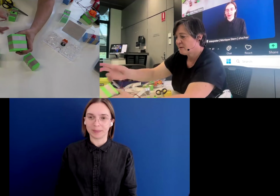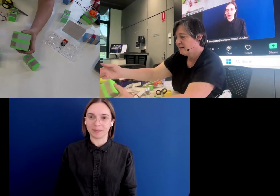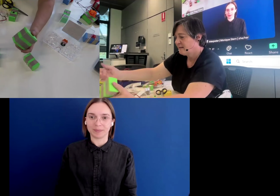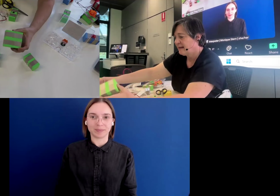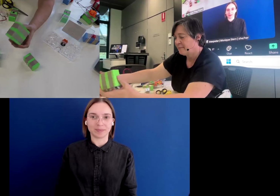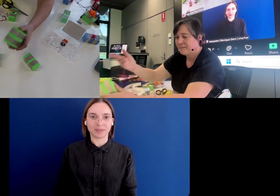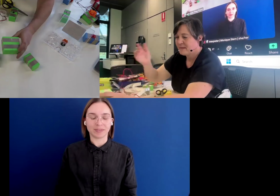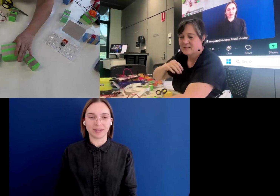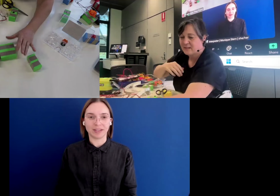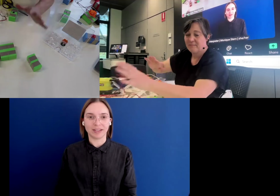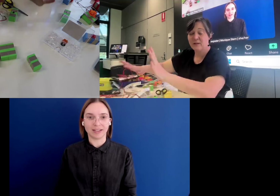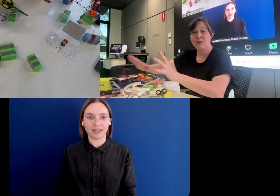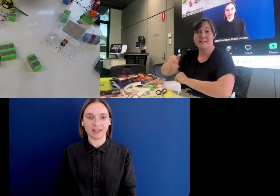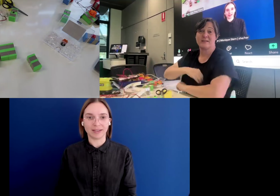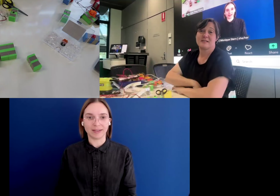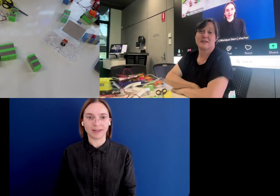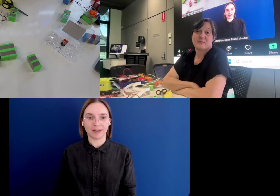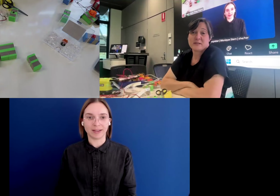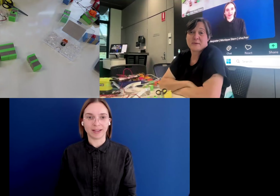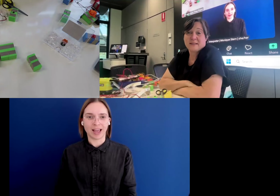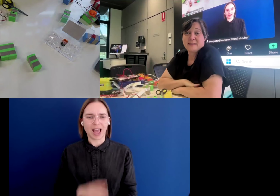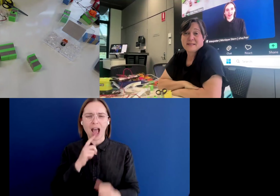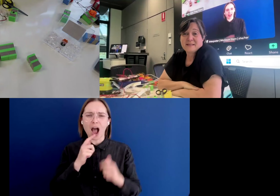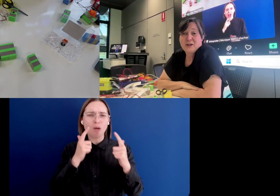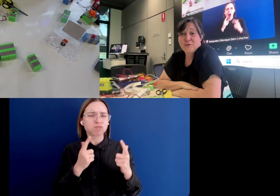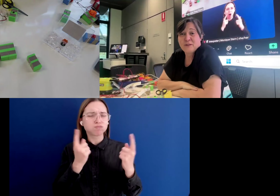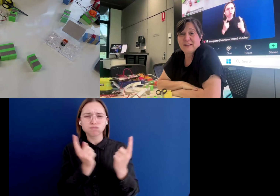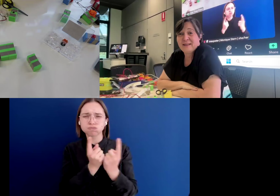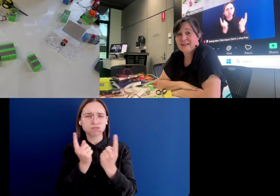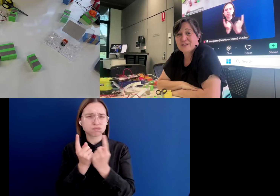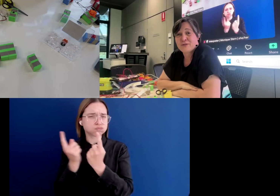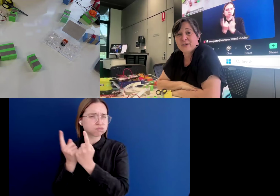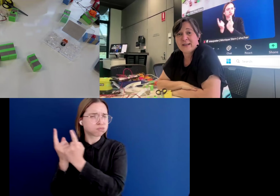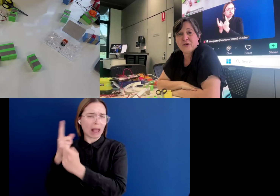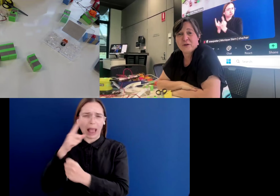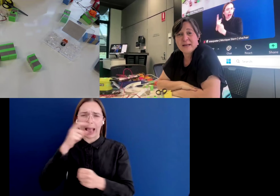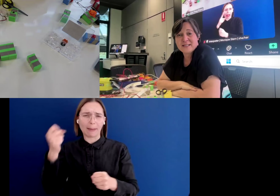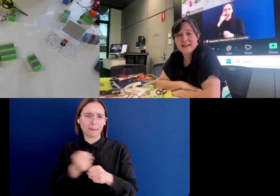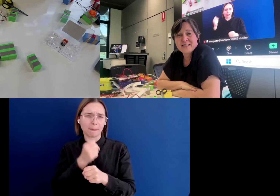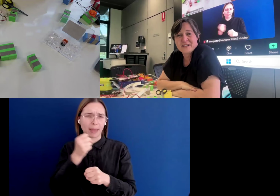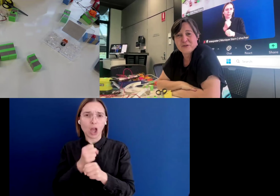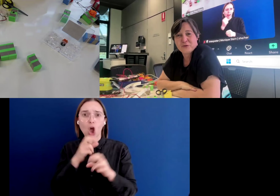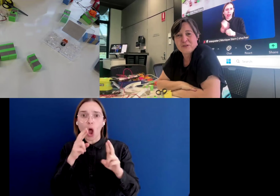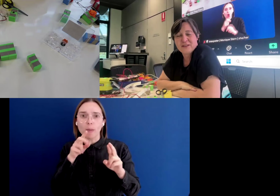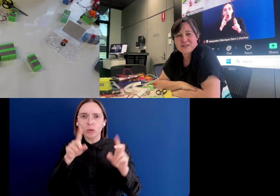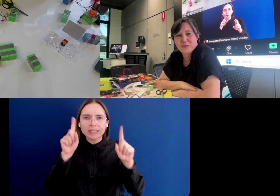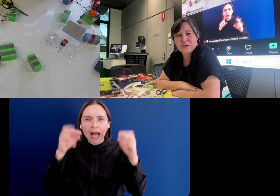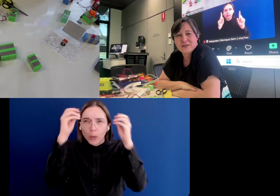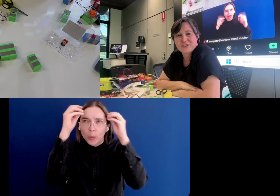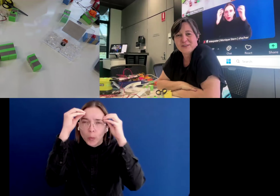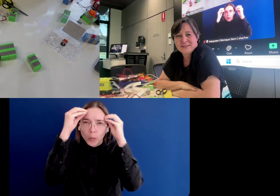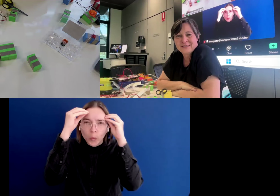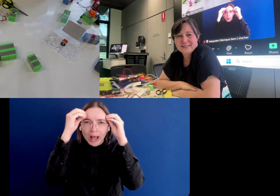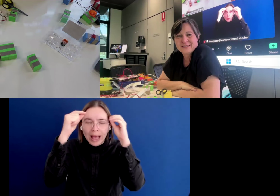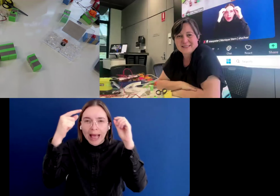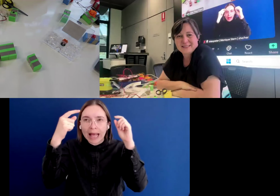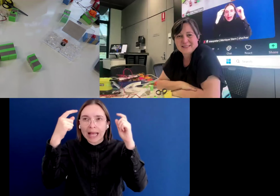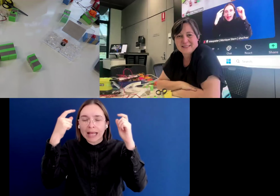And this one, yeah. So lots and lots and lots of possibilities. Hopefully it's triggering your imagination for all the things that you want to